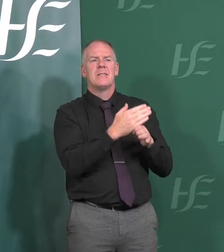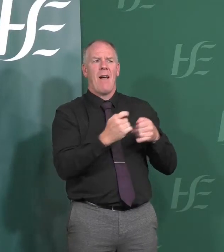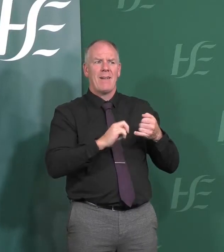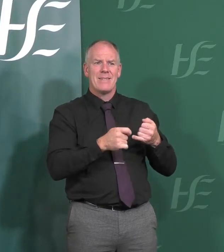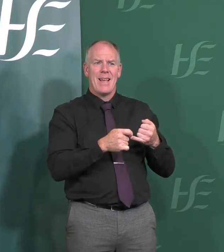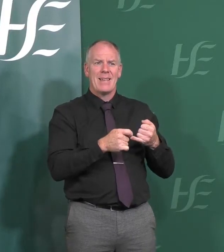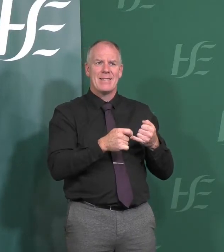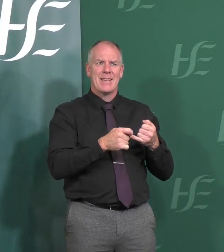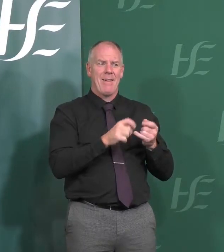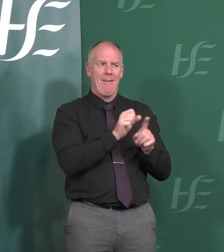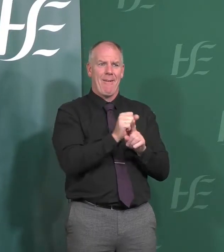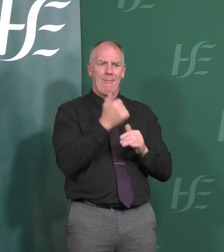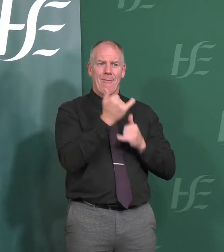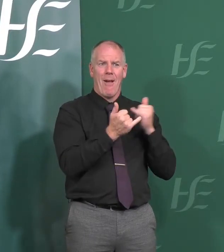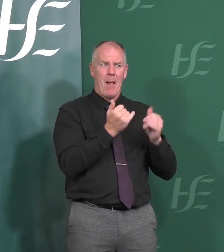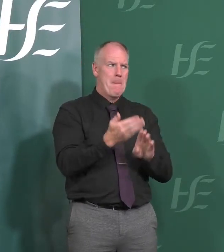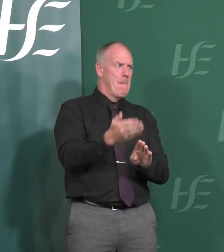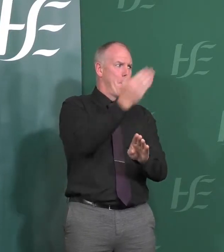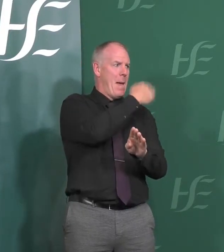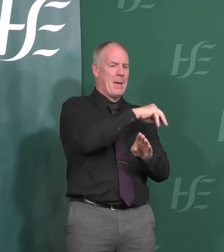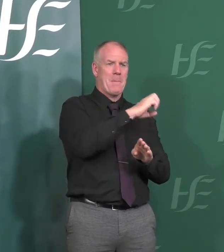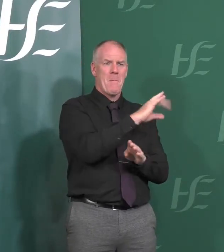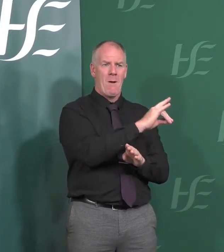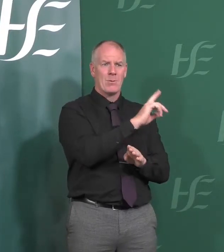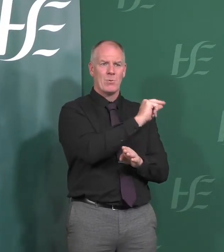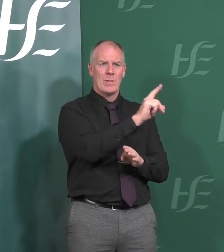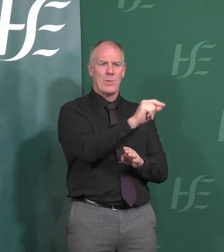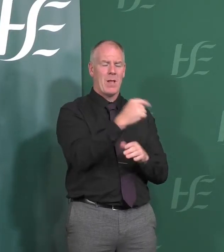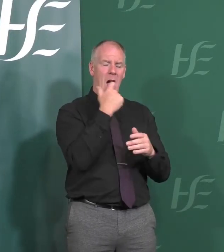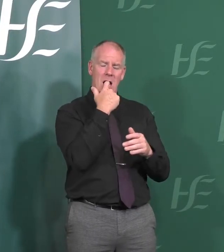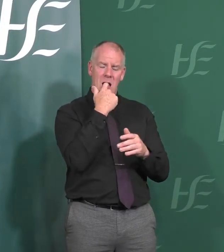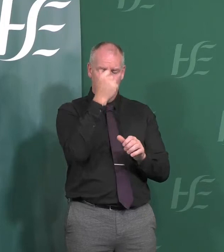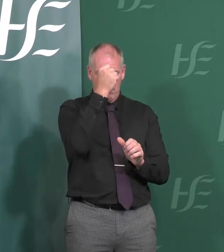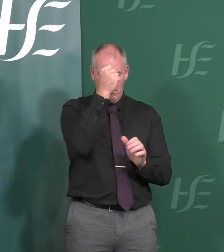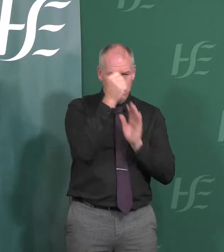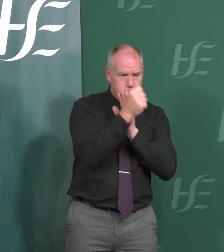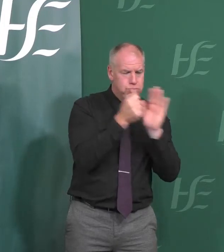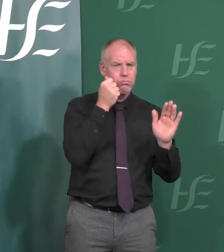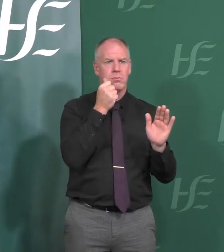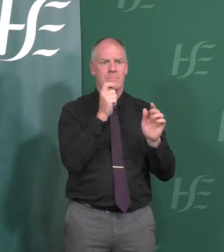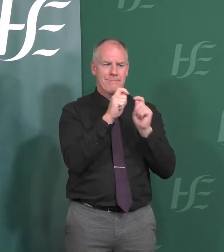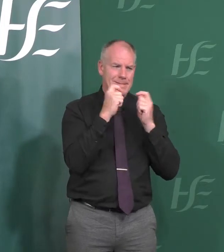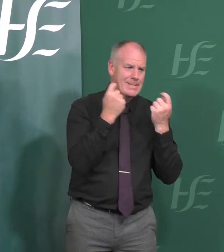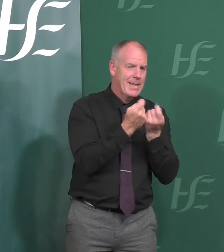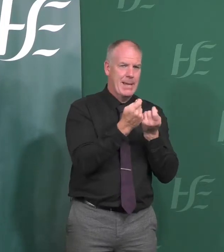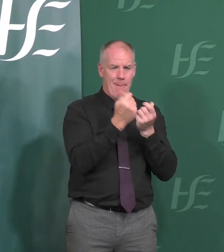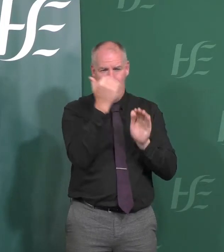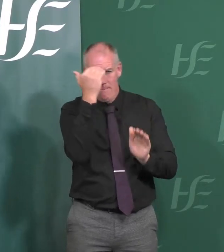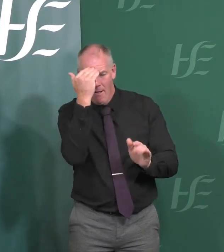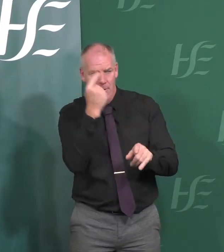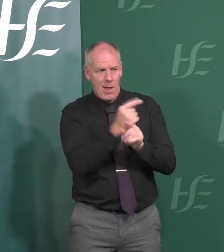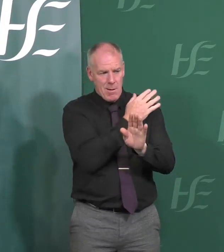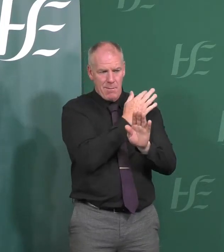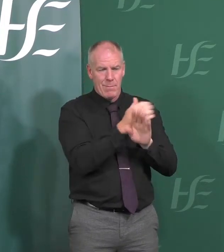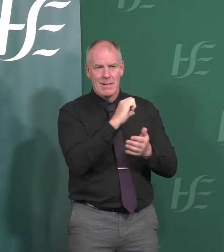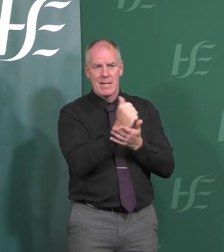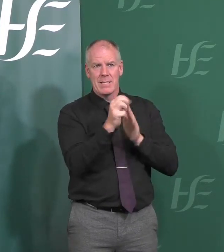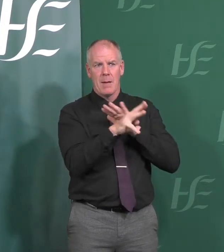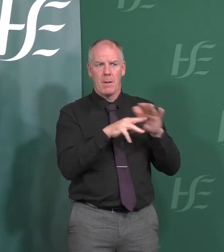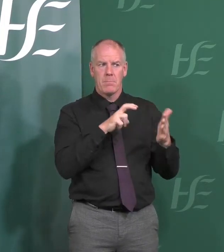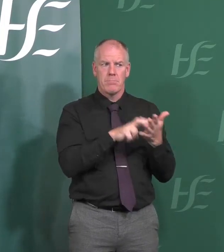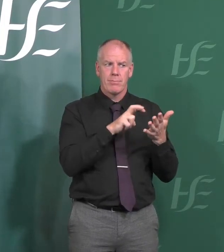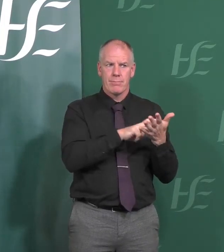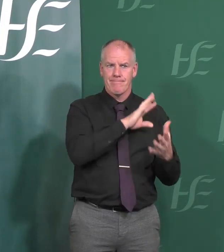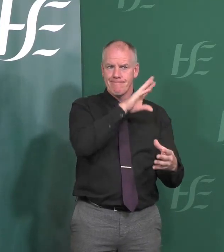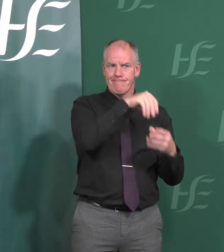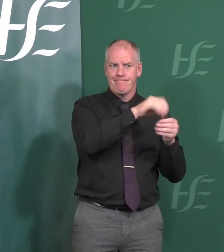tracing back in March 2020. There is tremendous knowledge and insight built up in this team over the last 16 months, and I'm delighted they're going to stay